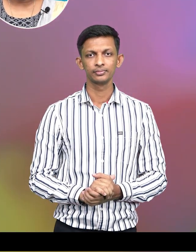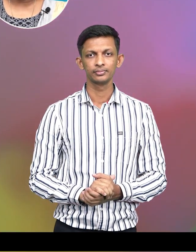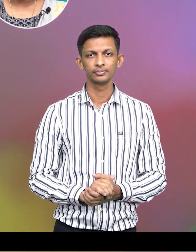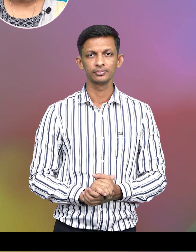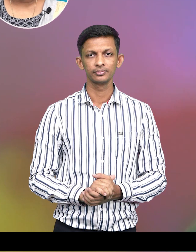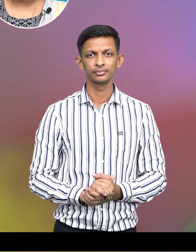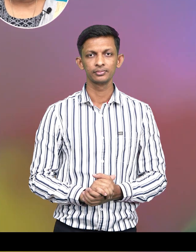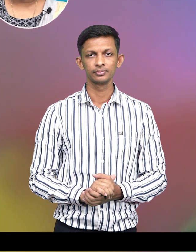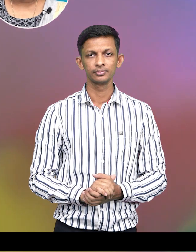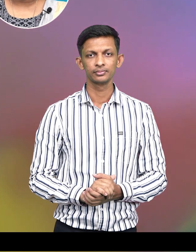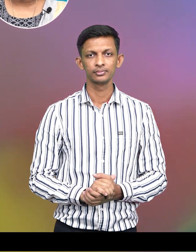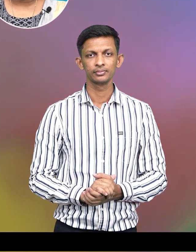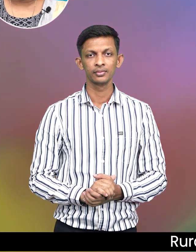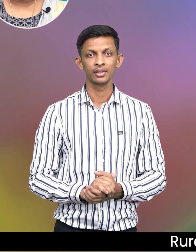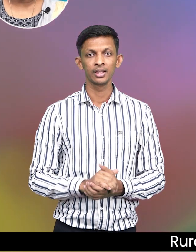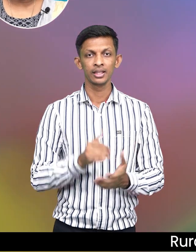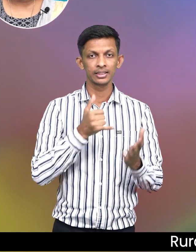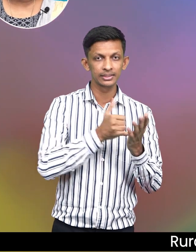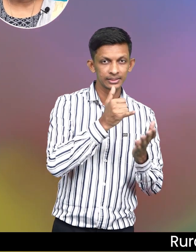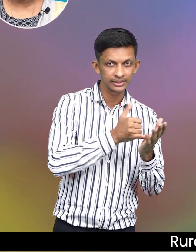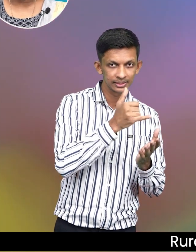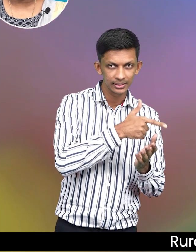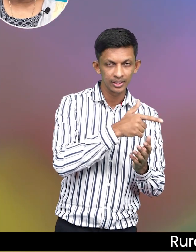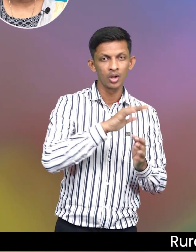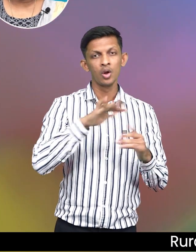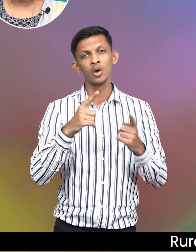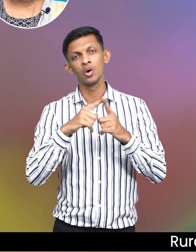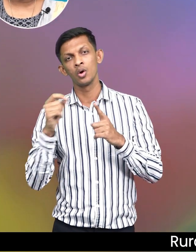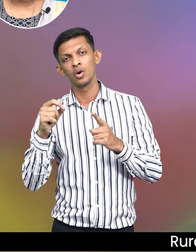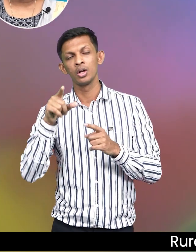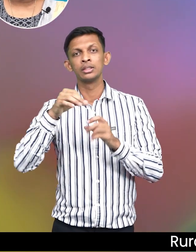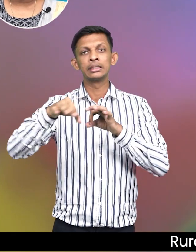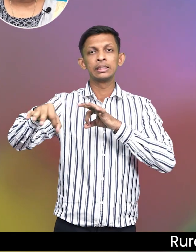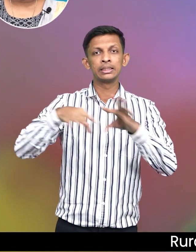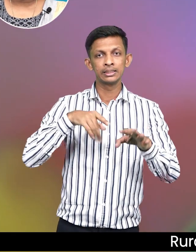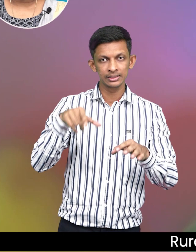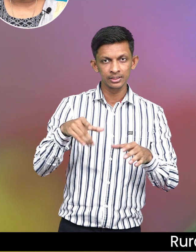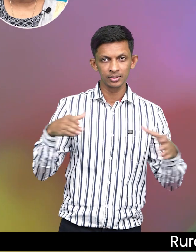It can be rural to urban migration,